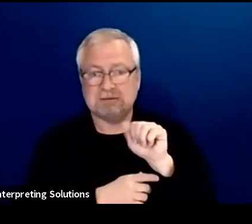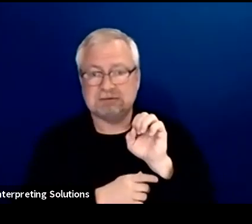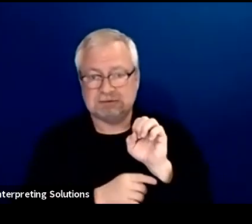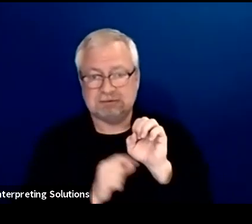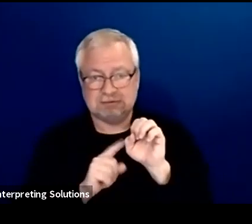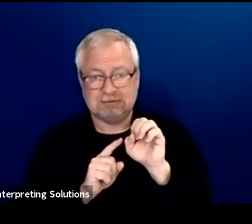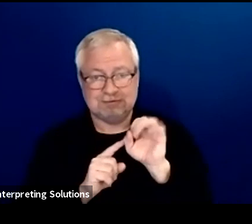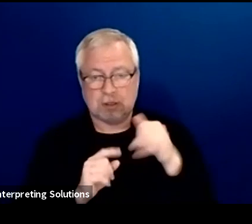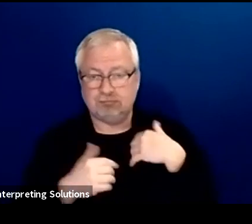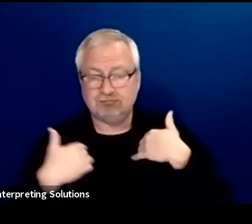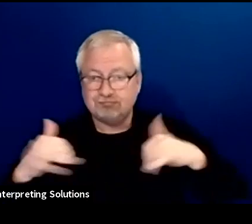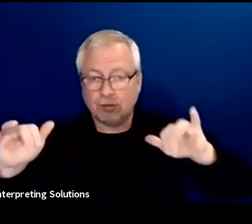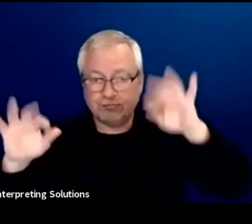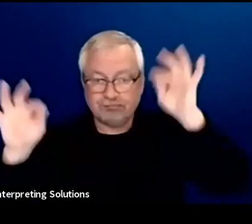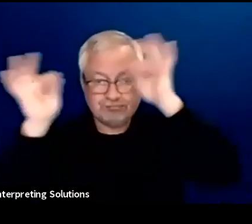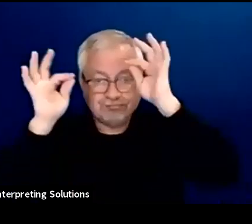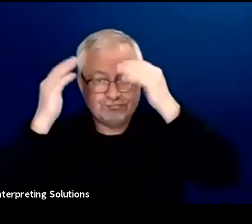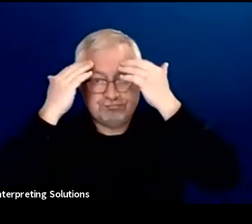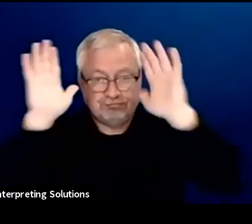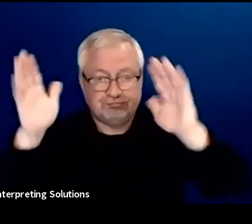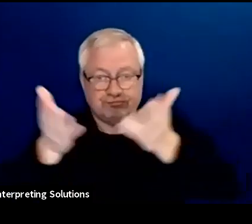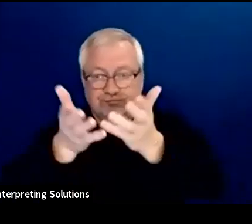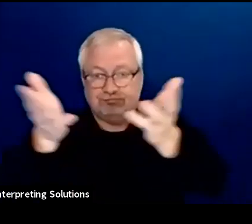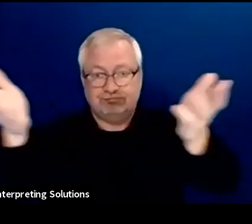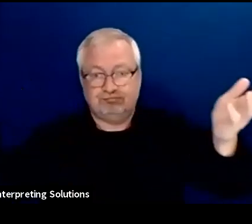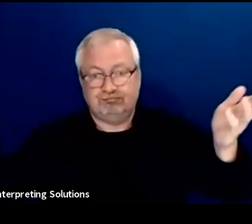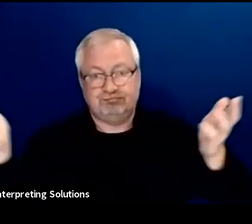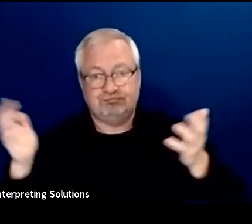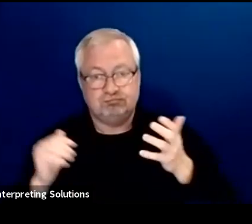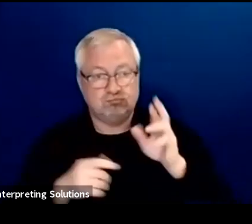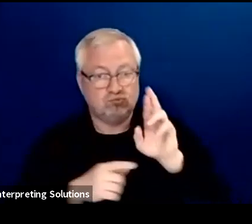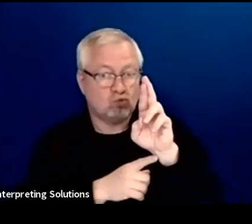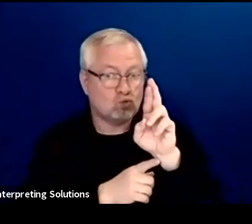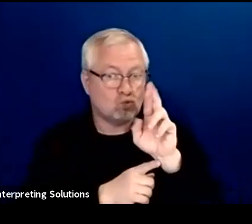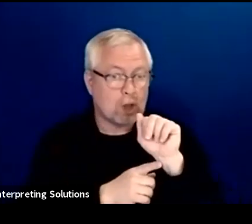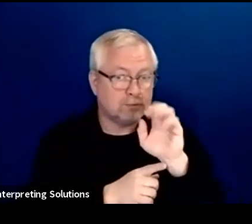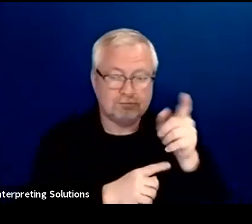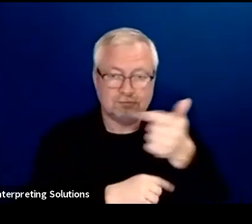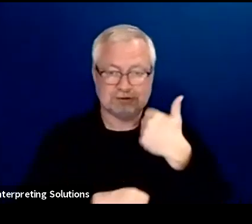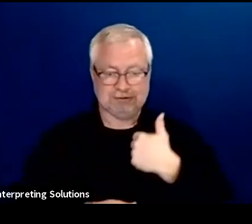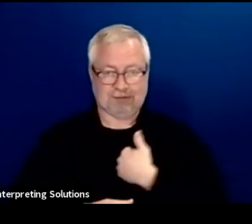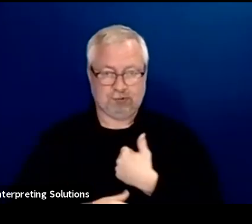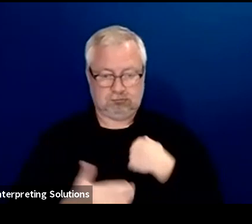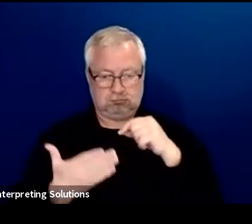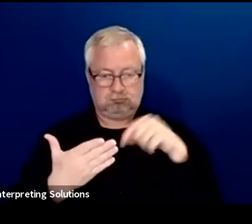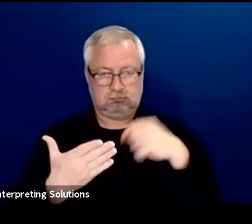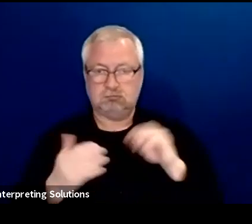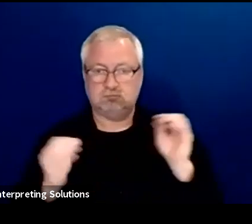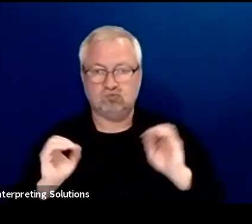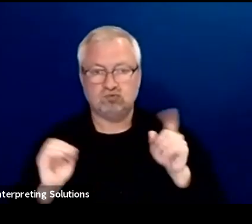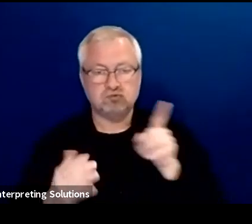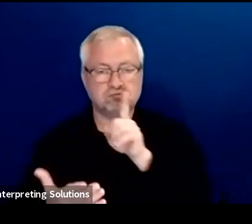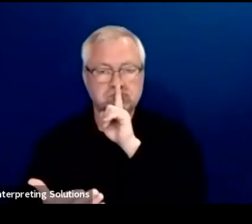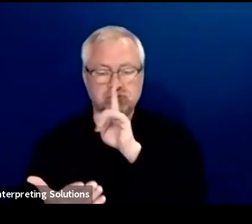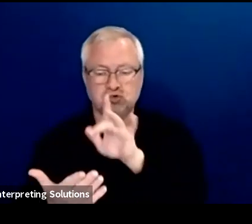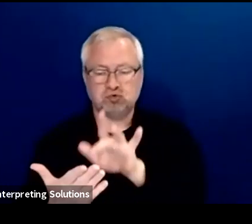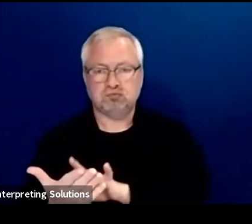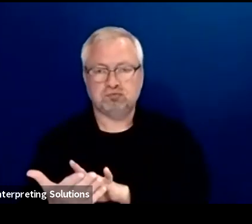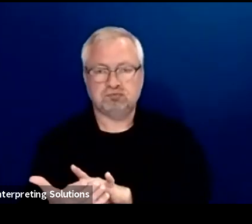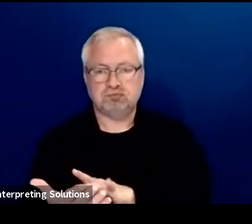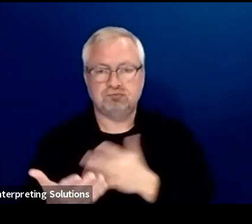the racial self-identification. This is self-report data, and a lot of people, understandably, have